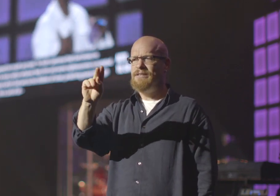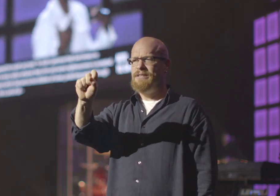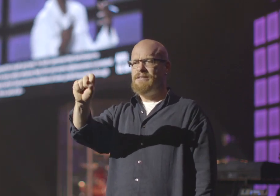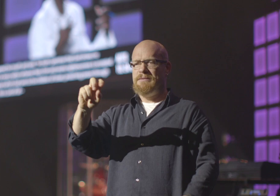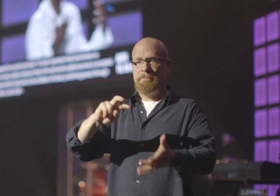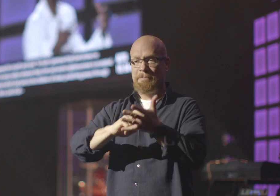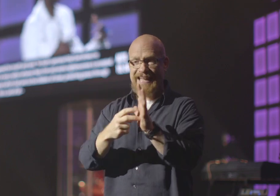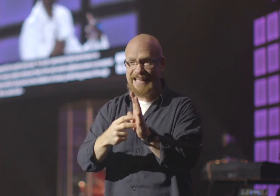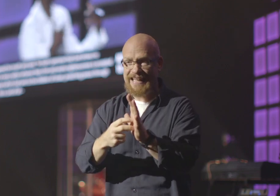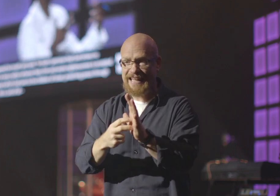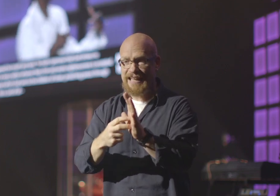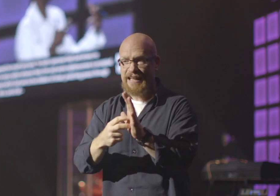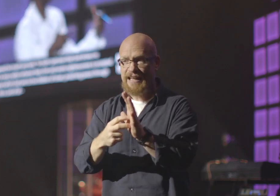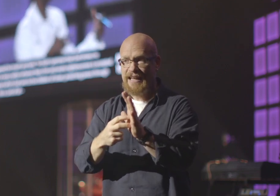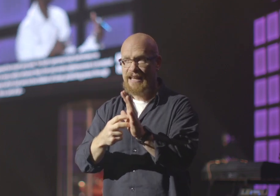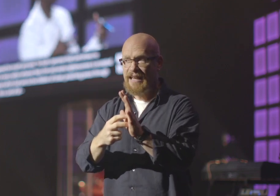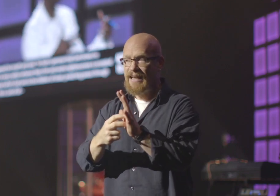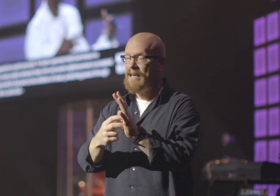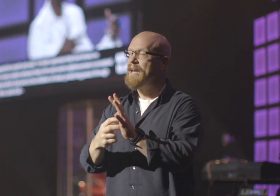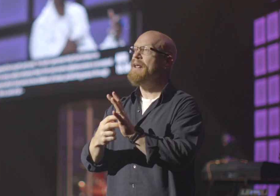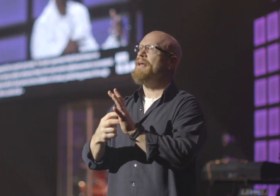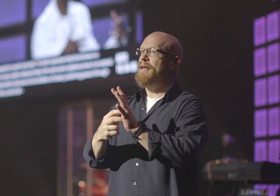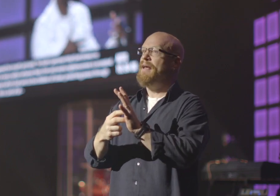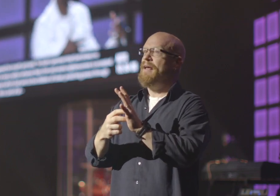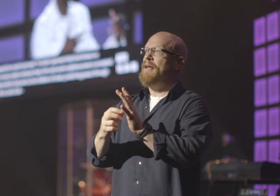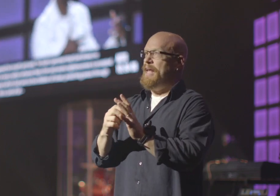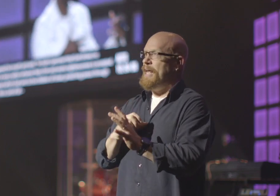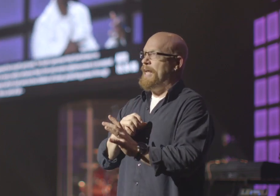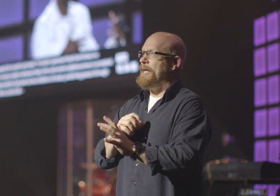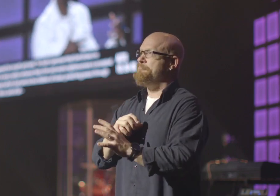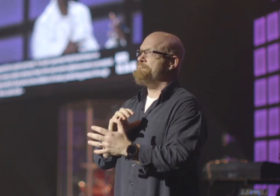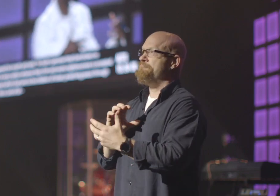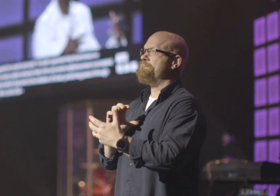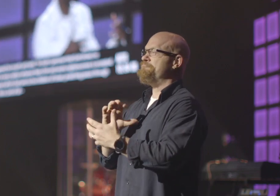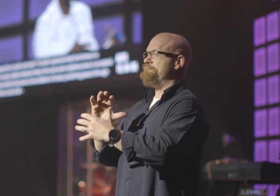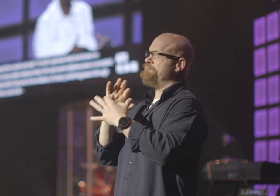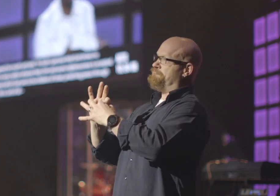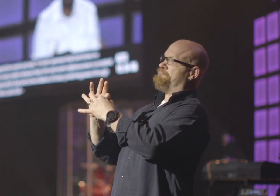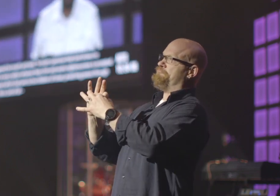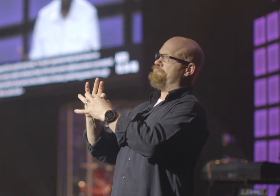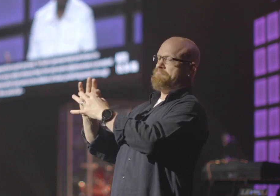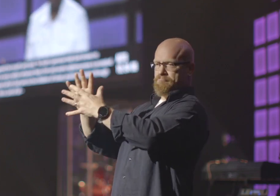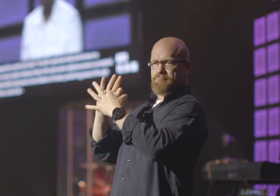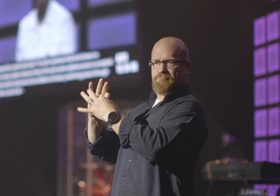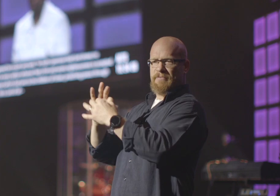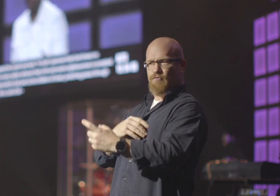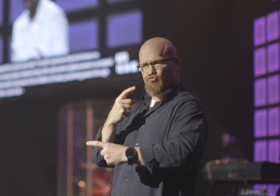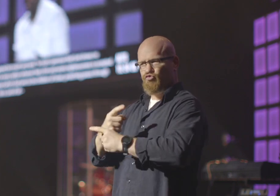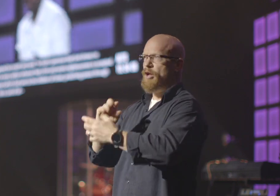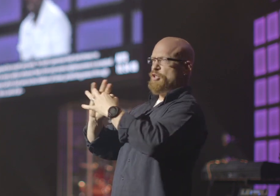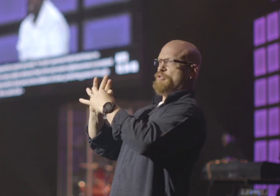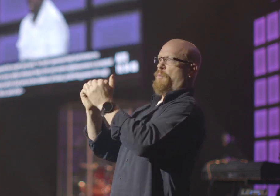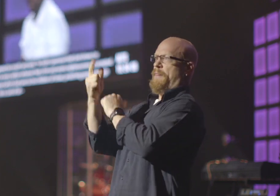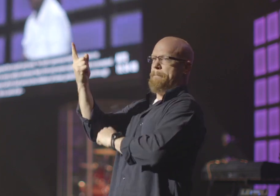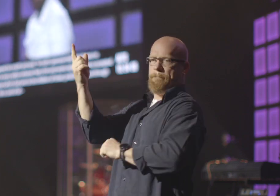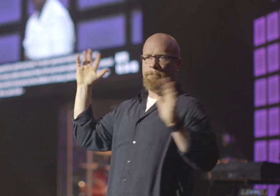are in right standing with God. That's what the word righteous means. It doesn't mean you don't make